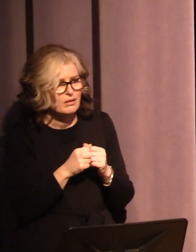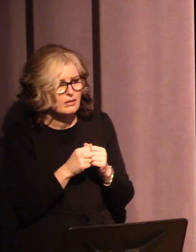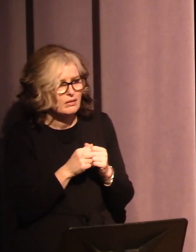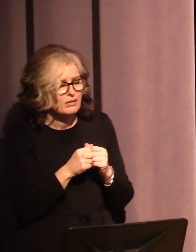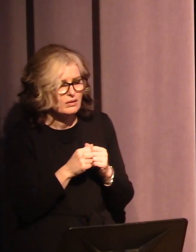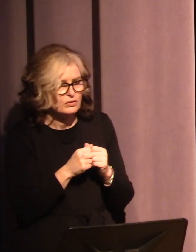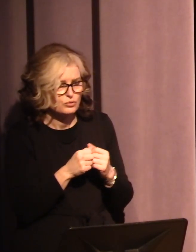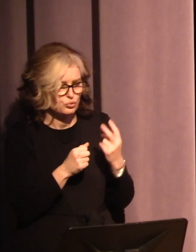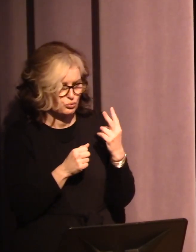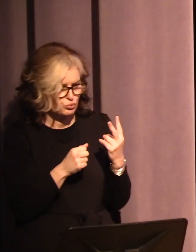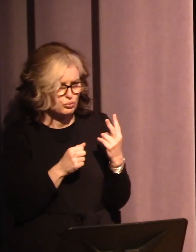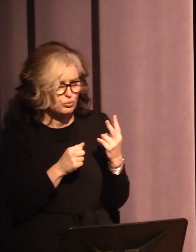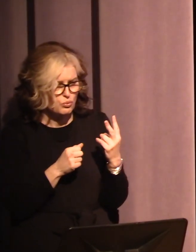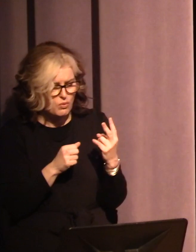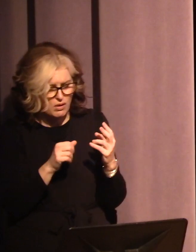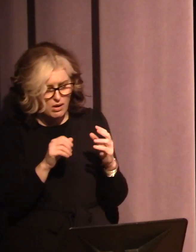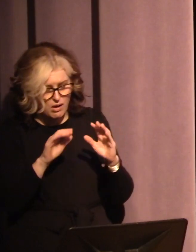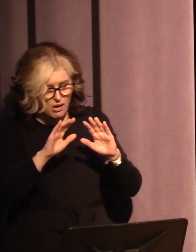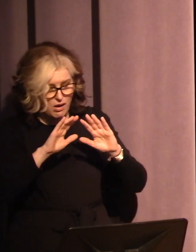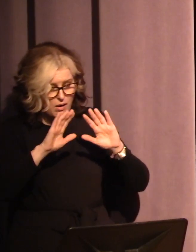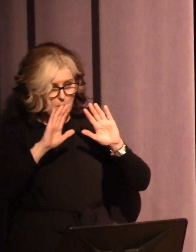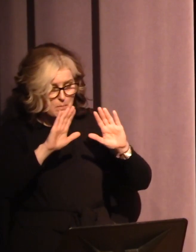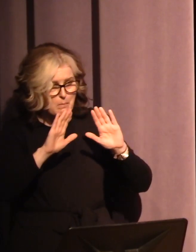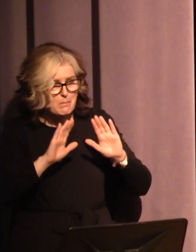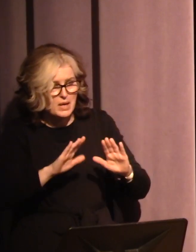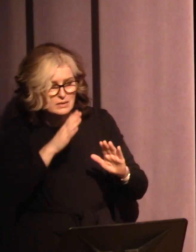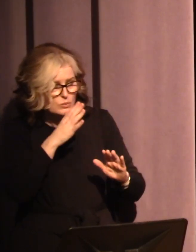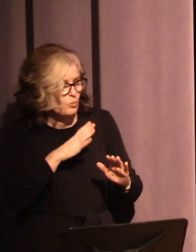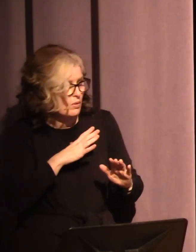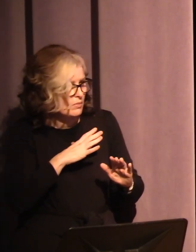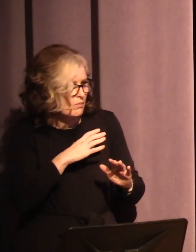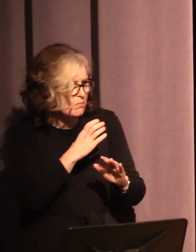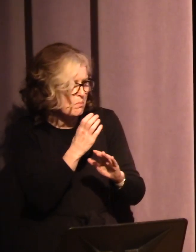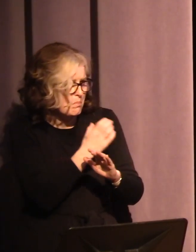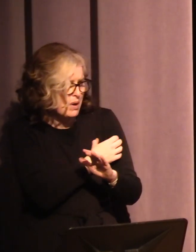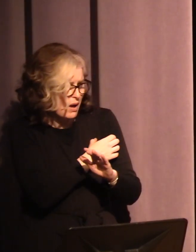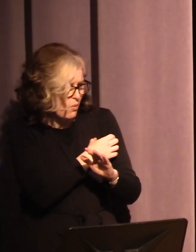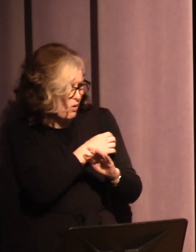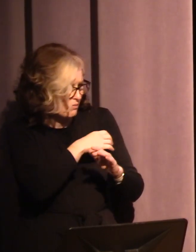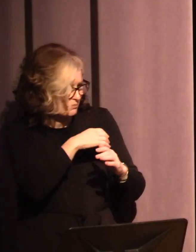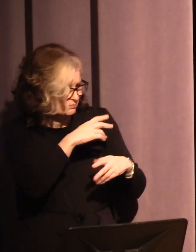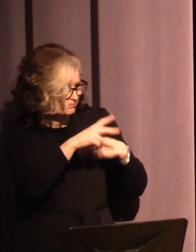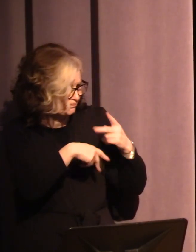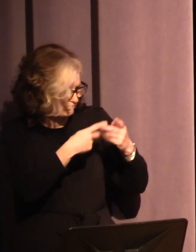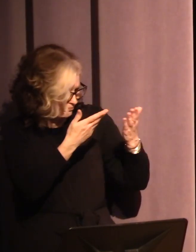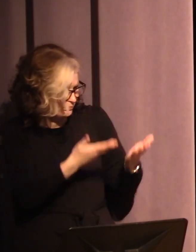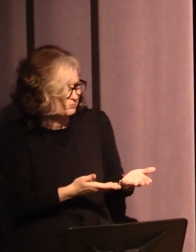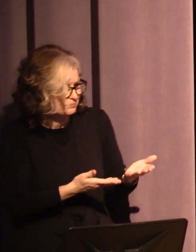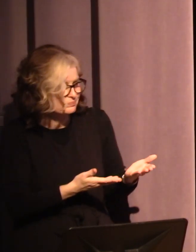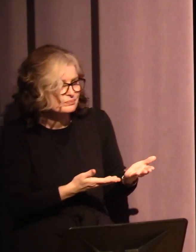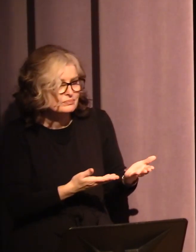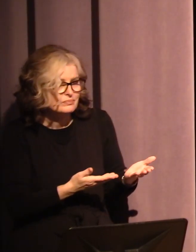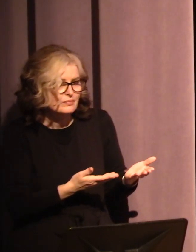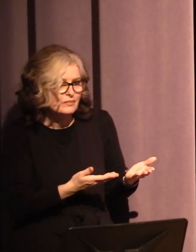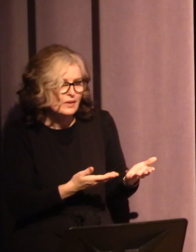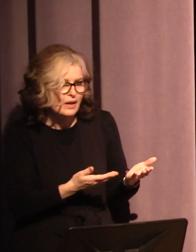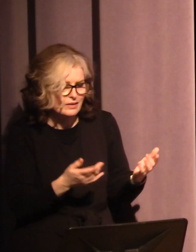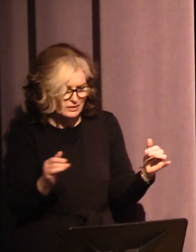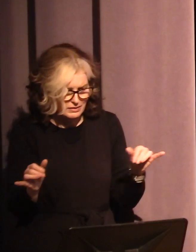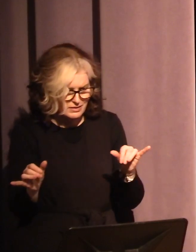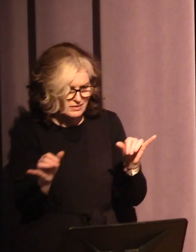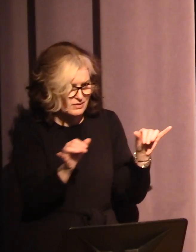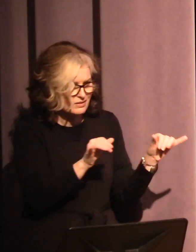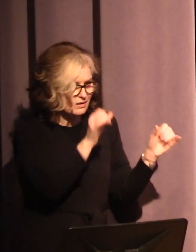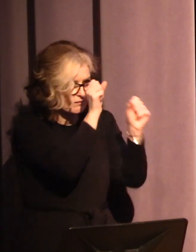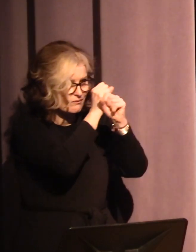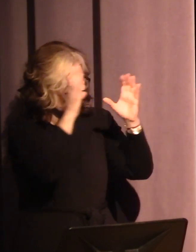how two incredible women powerhouses in their fields have a shared vision